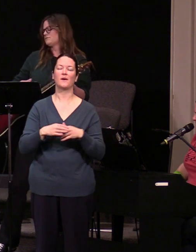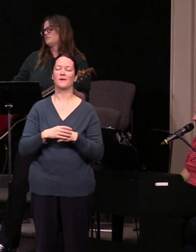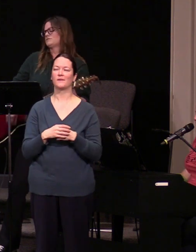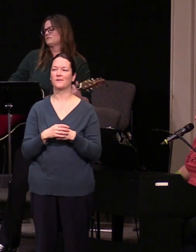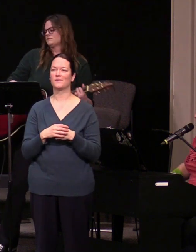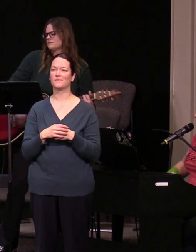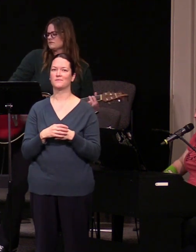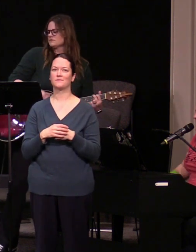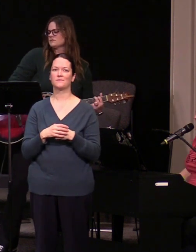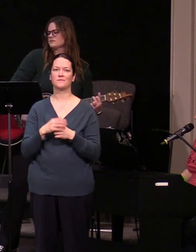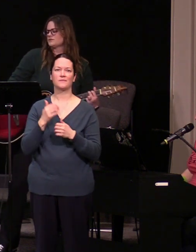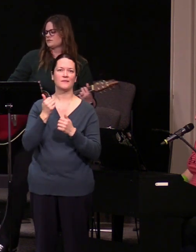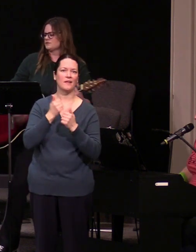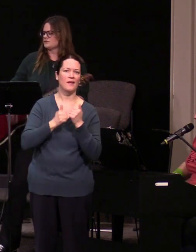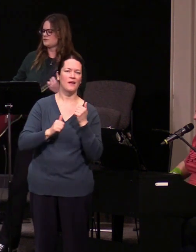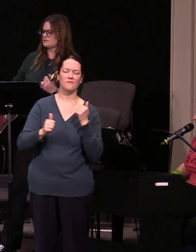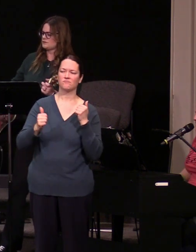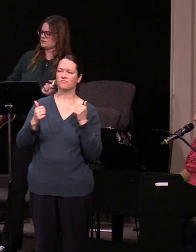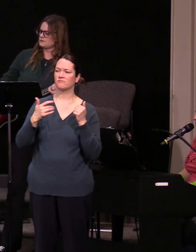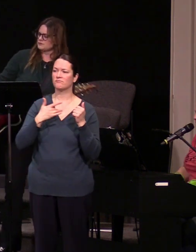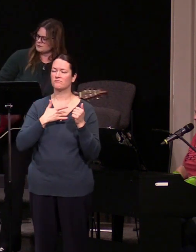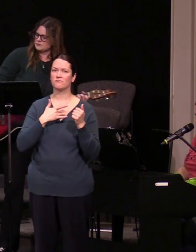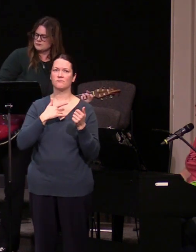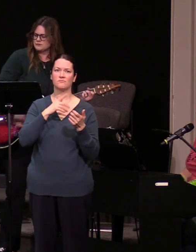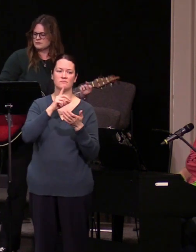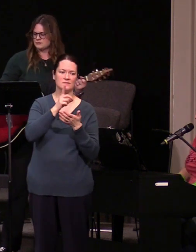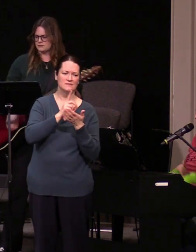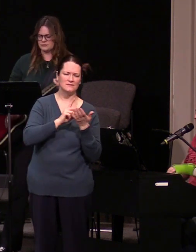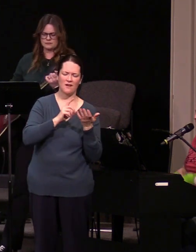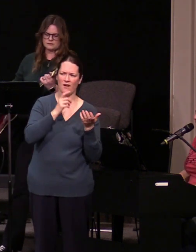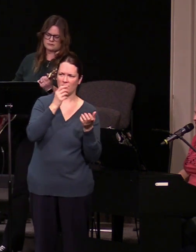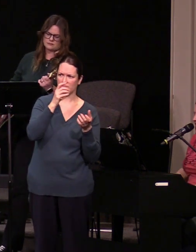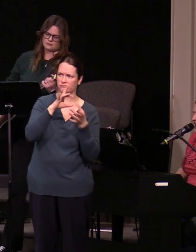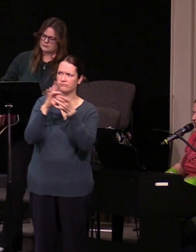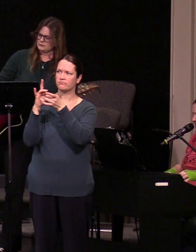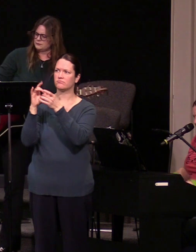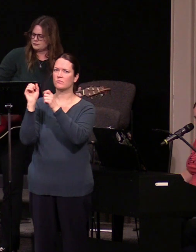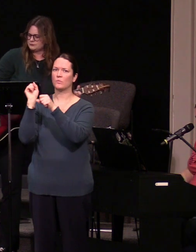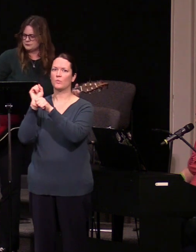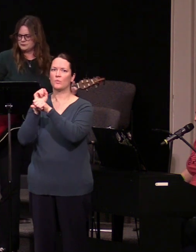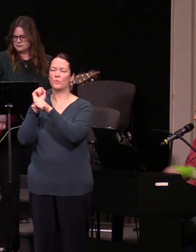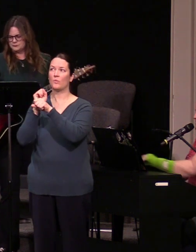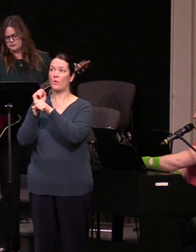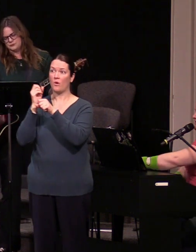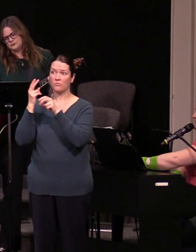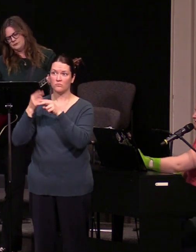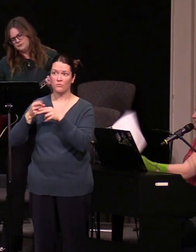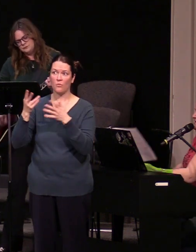done, every part designed in a work of art called